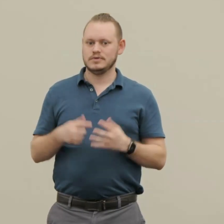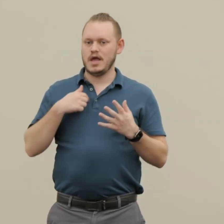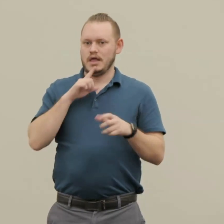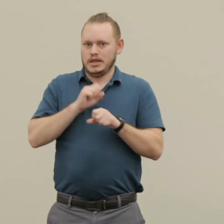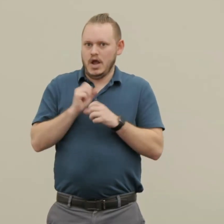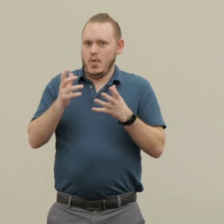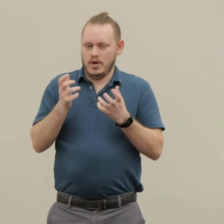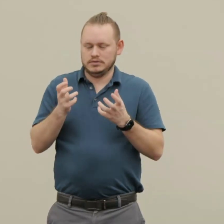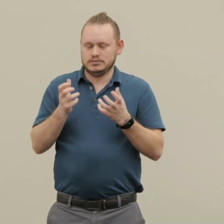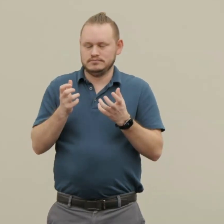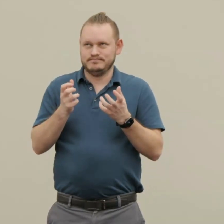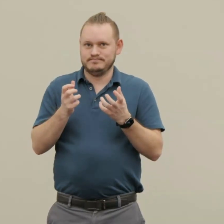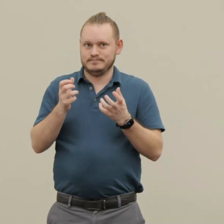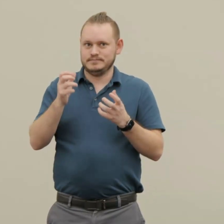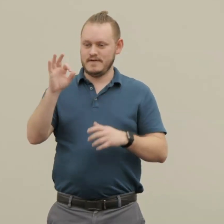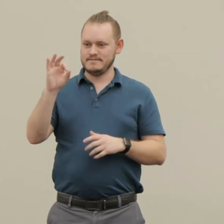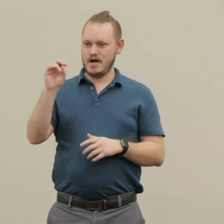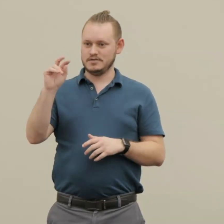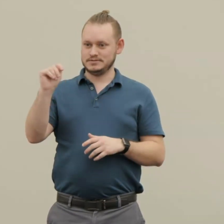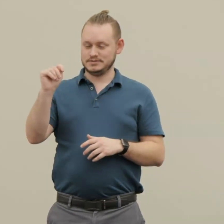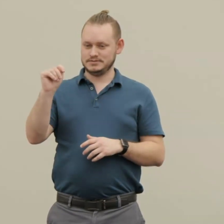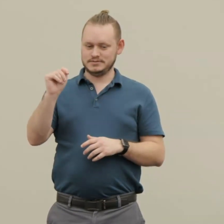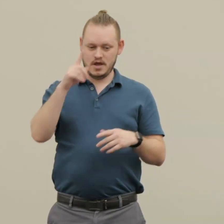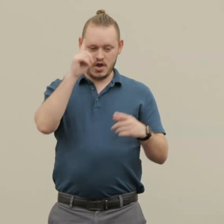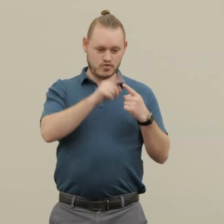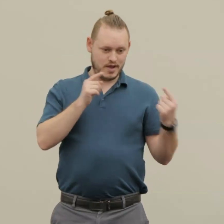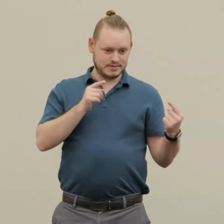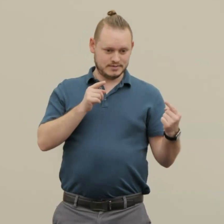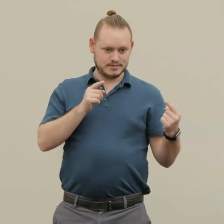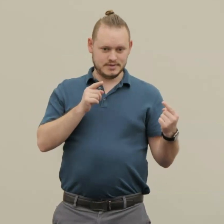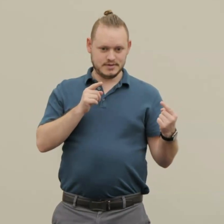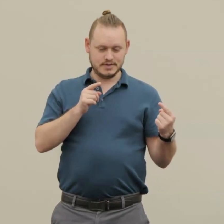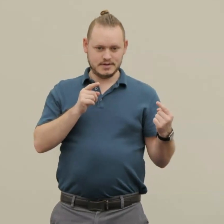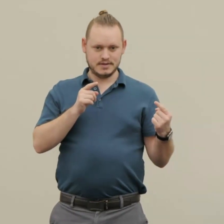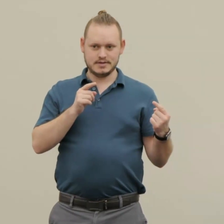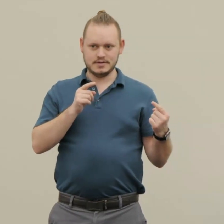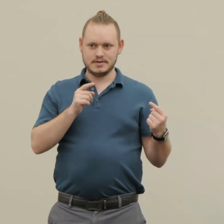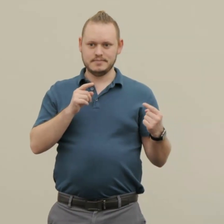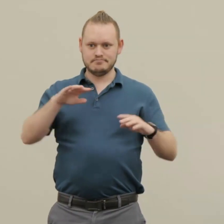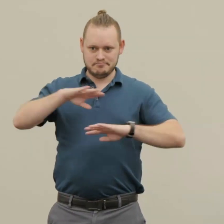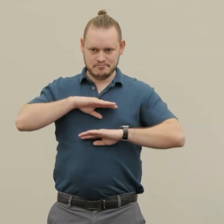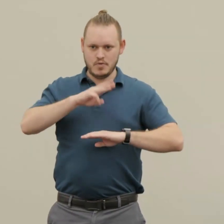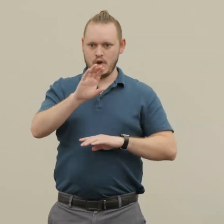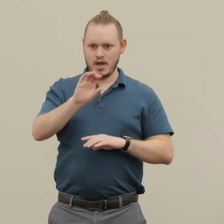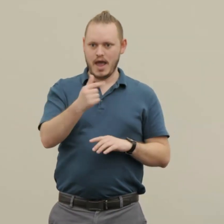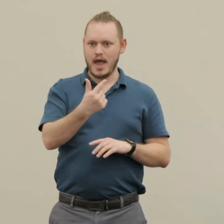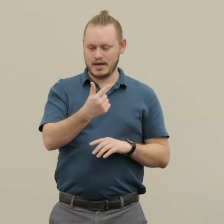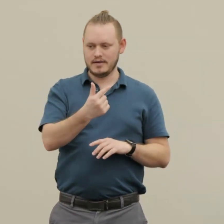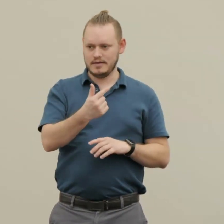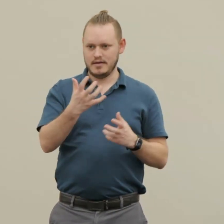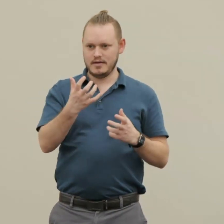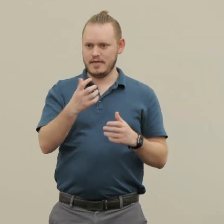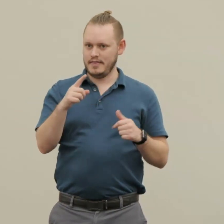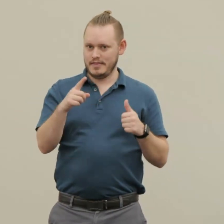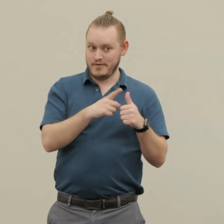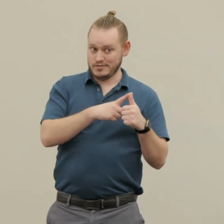the font and the contrast to be meeting WCAG in the